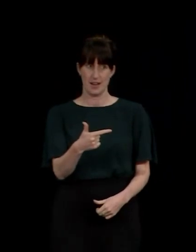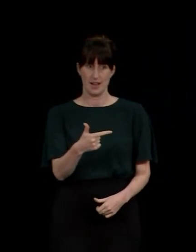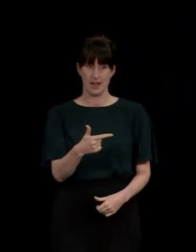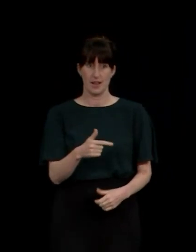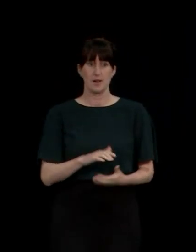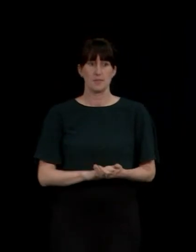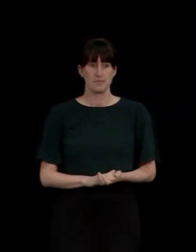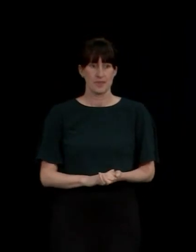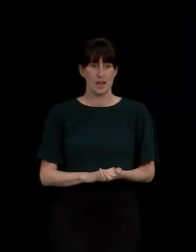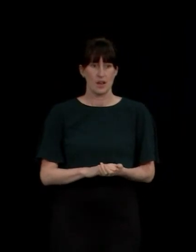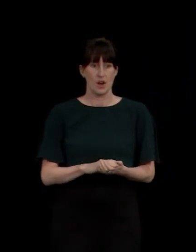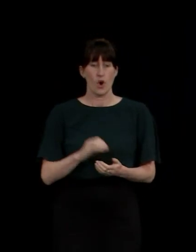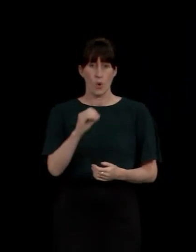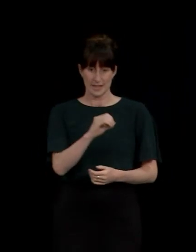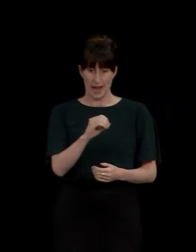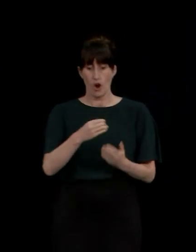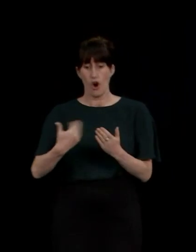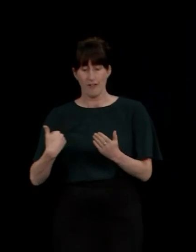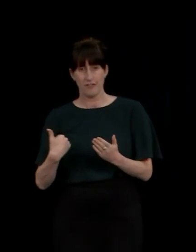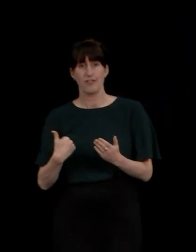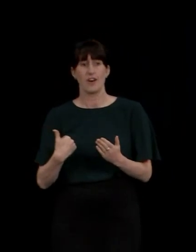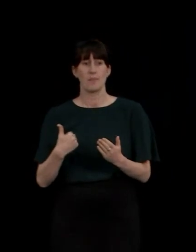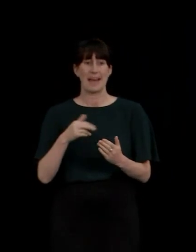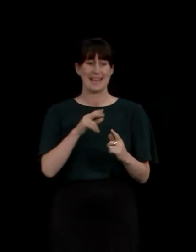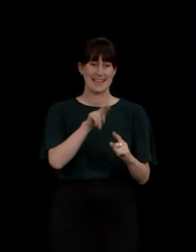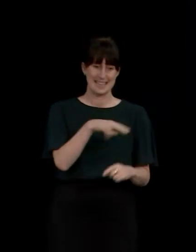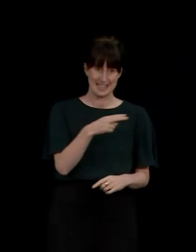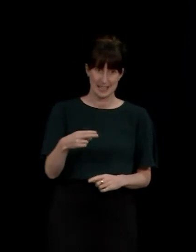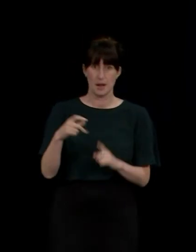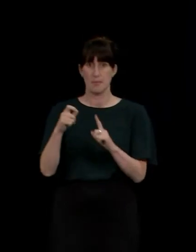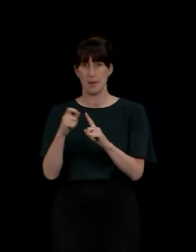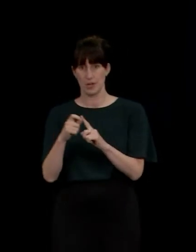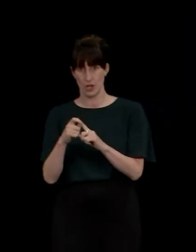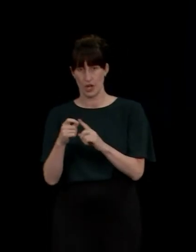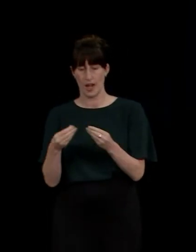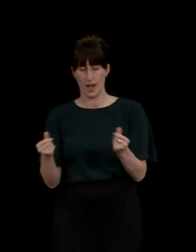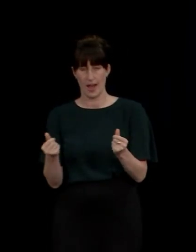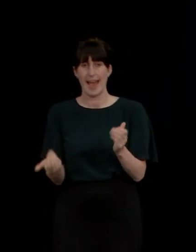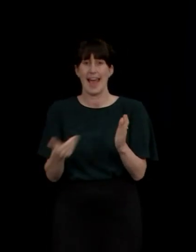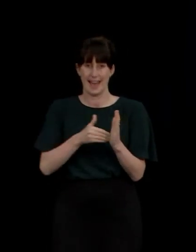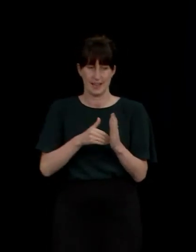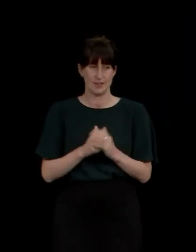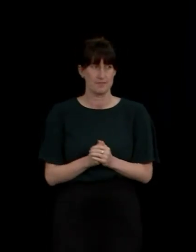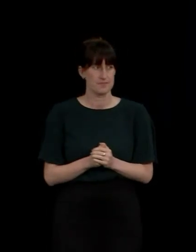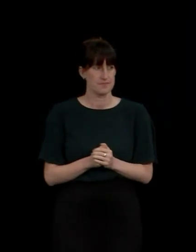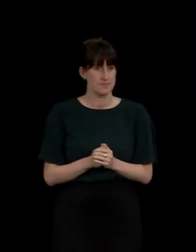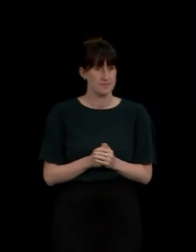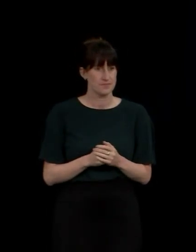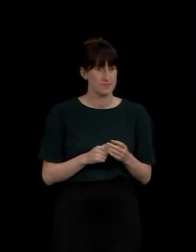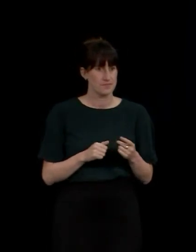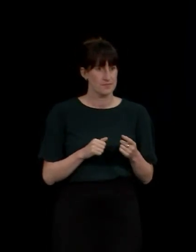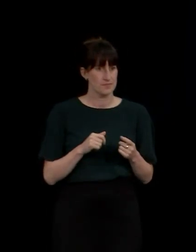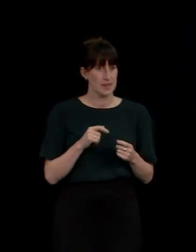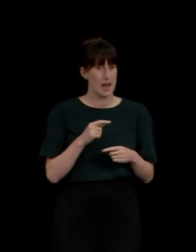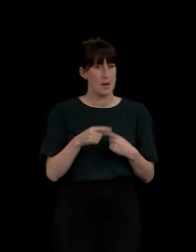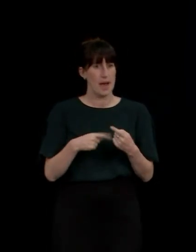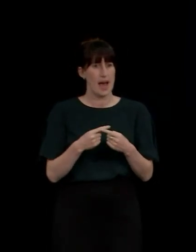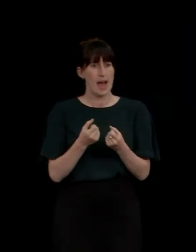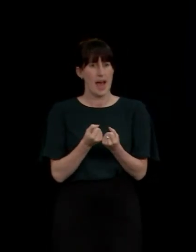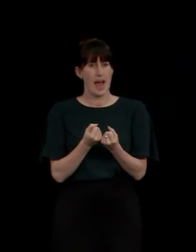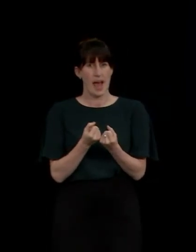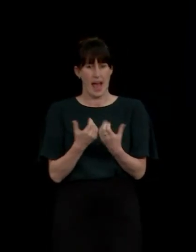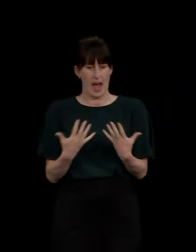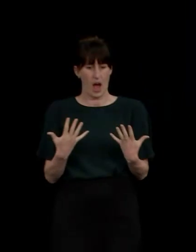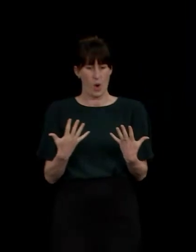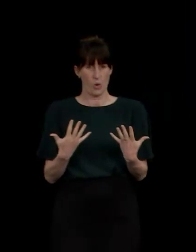added. On the question of the outbreak and how it's evolving, I asked this of the team this morning. So I think 2